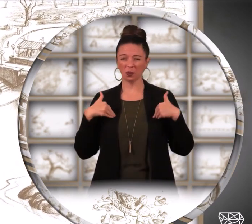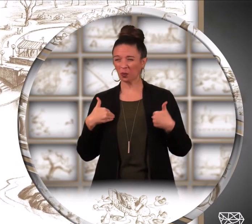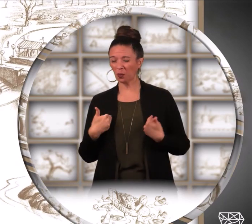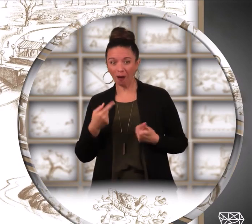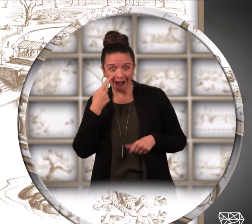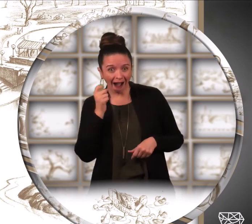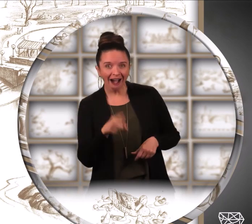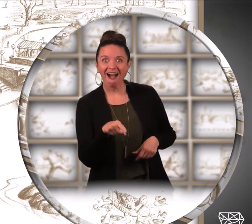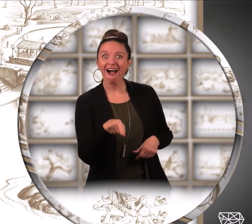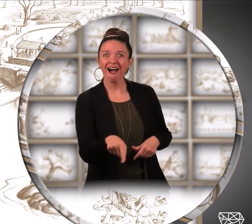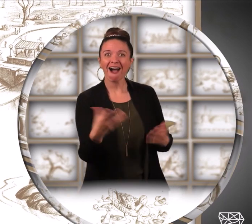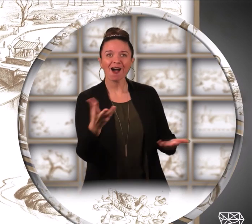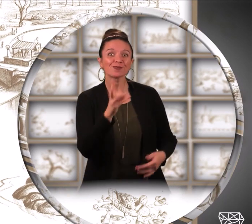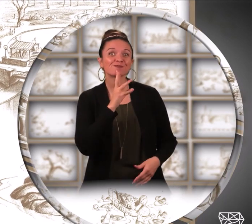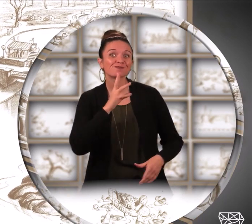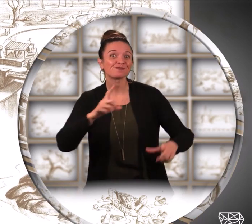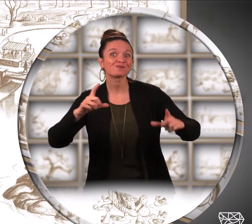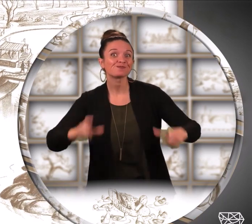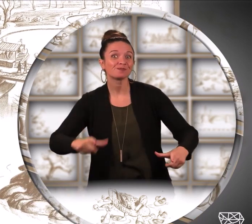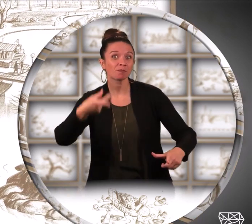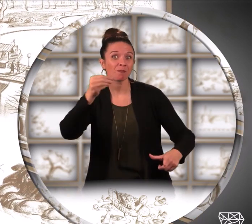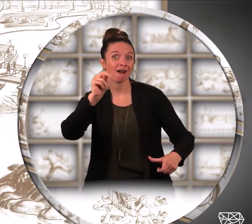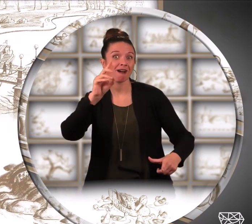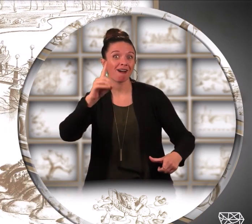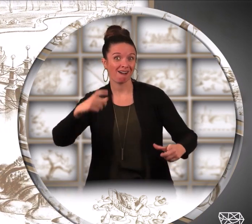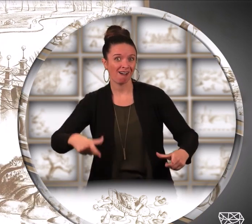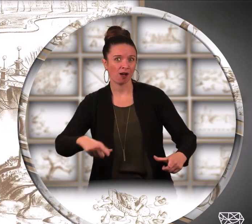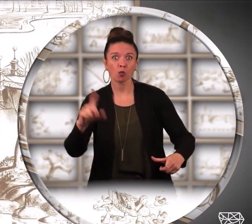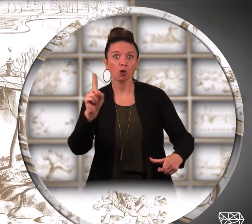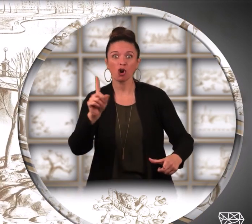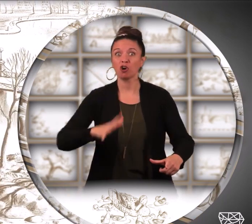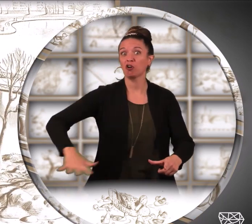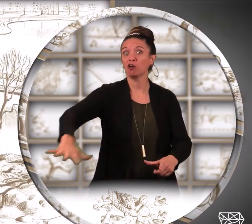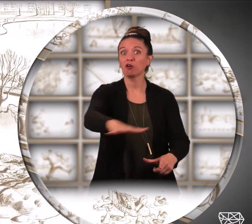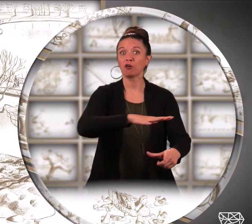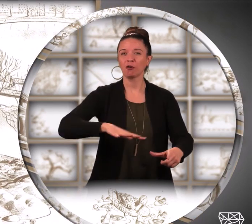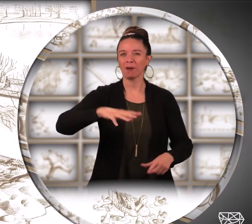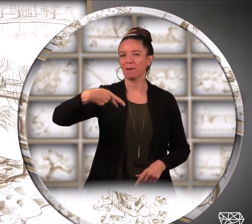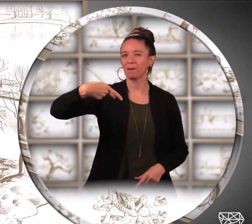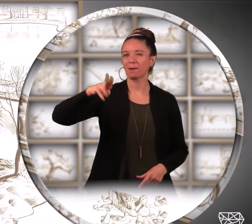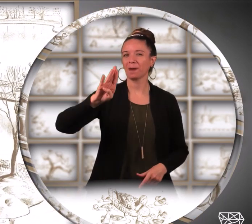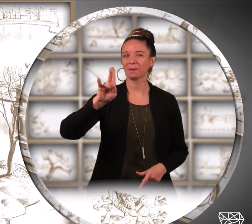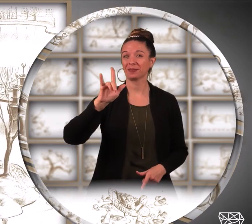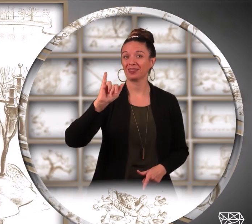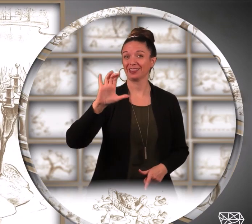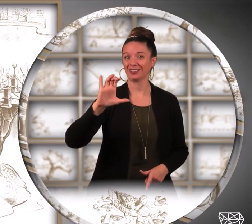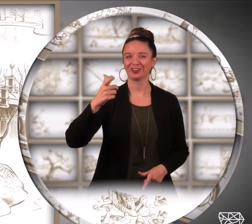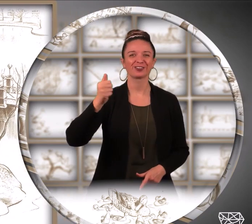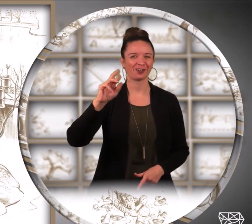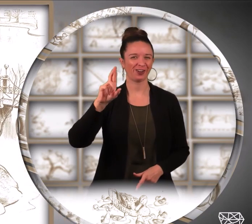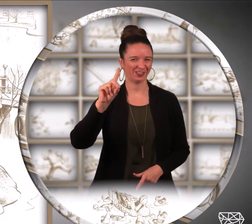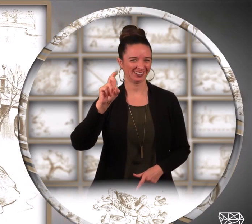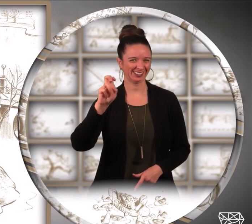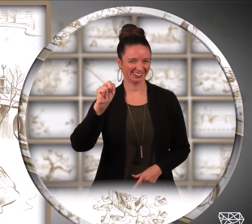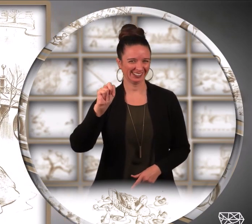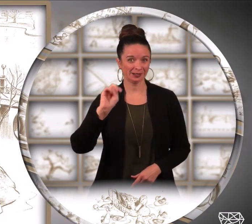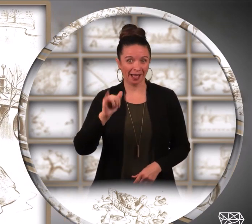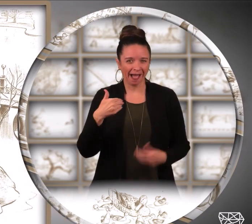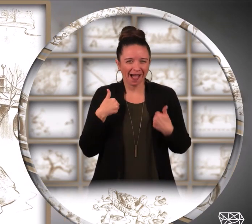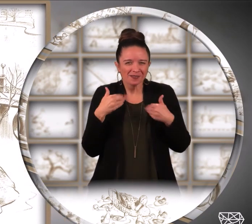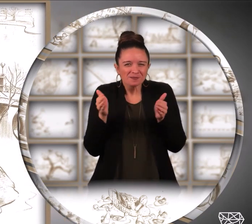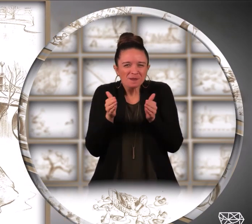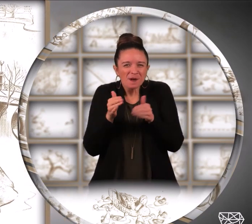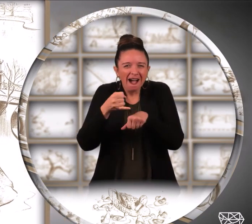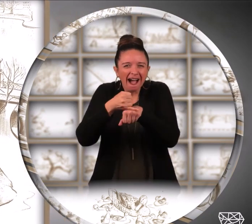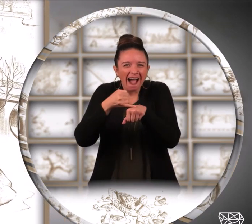public garden with a little island on it. The very place to spend the night, quacked Mr.